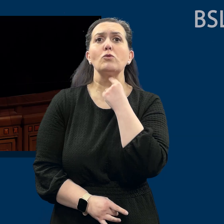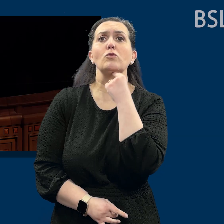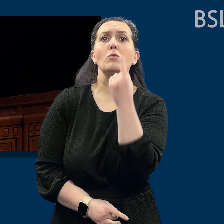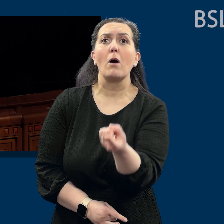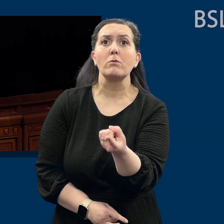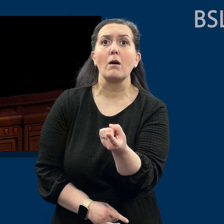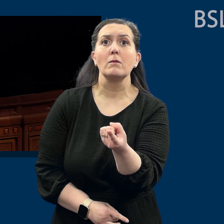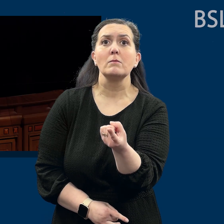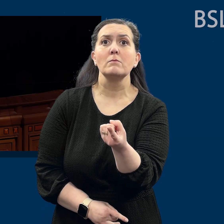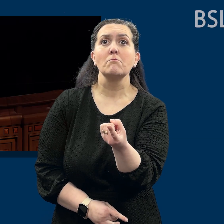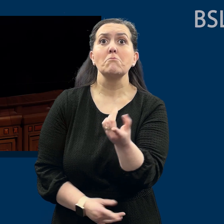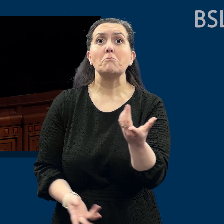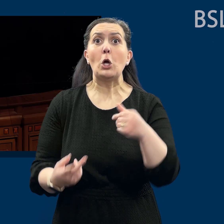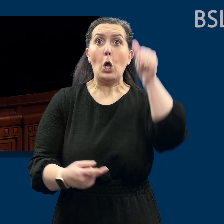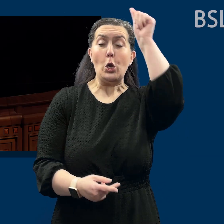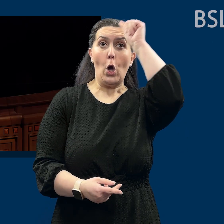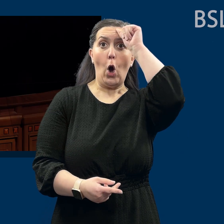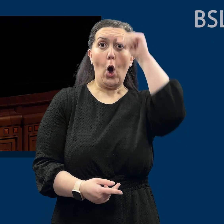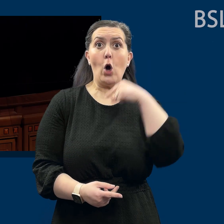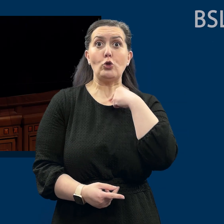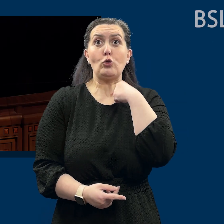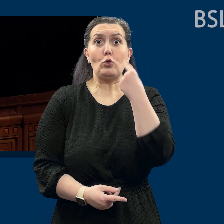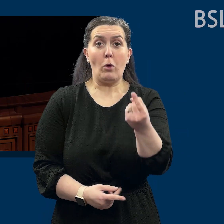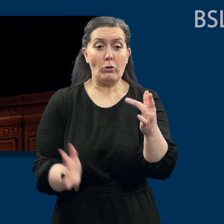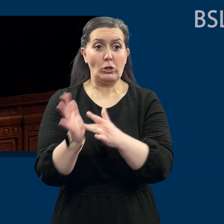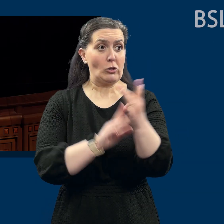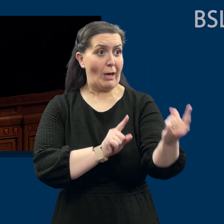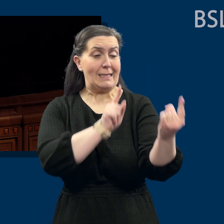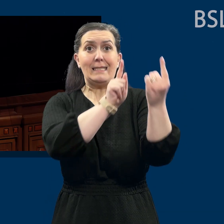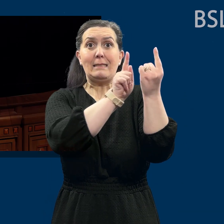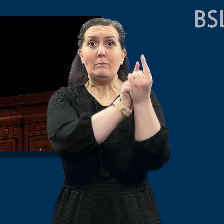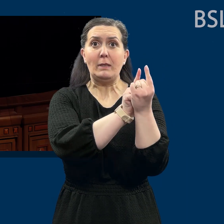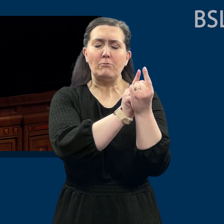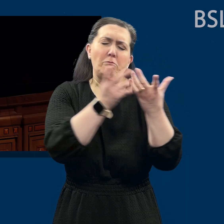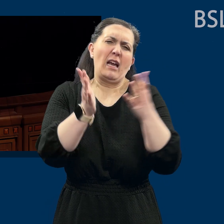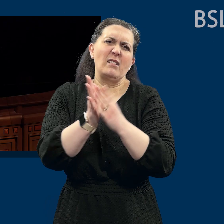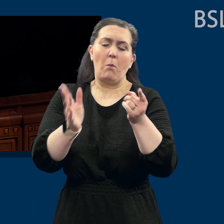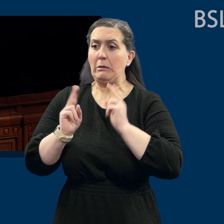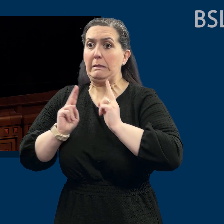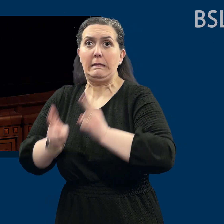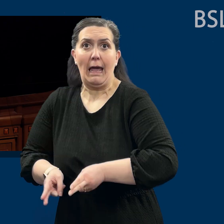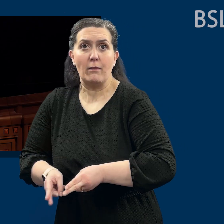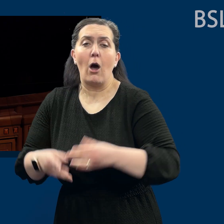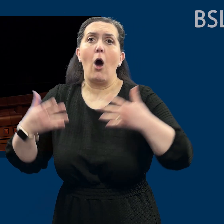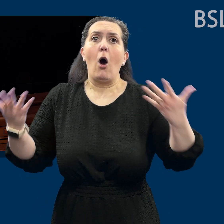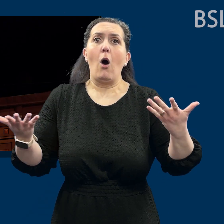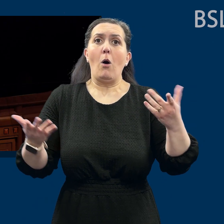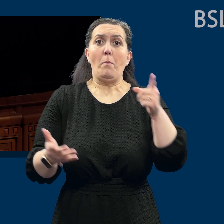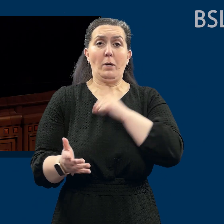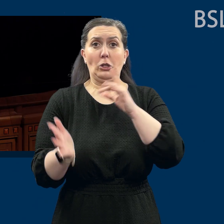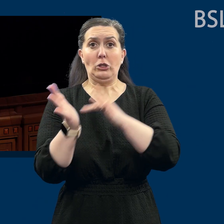his coming was tomorrow? If we knew that we would meet the Lord tomorrow, through